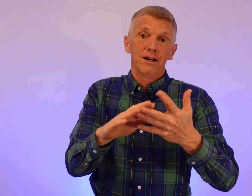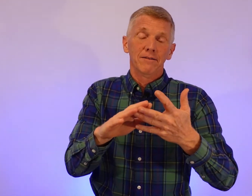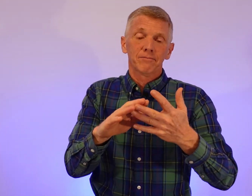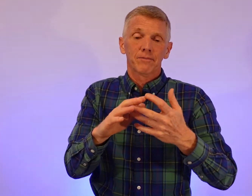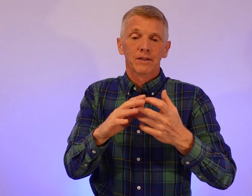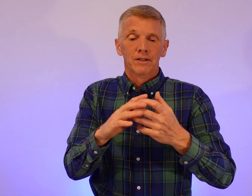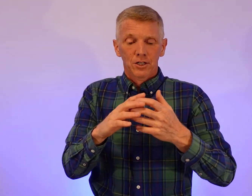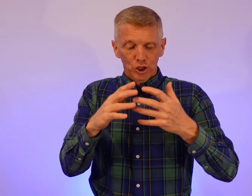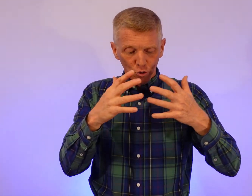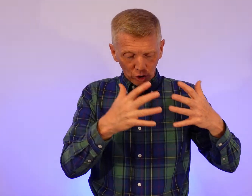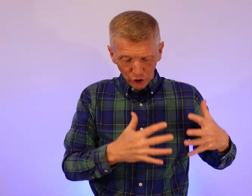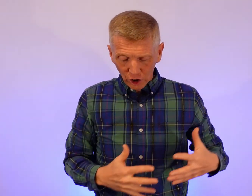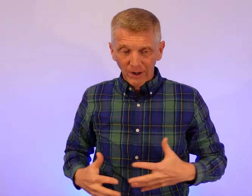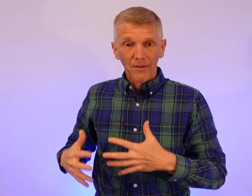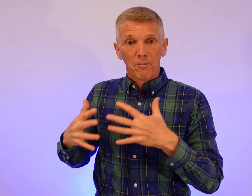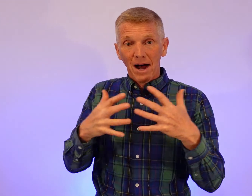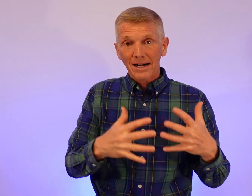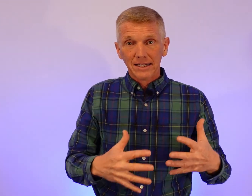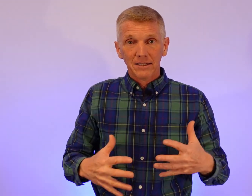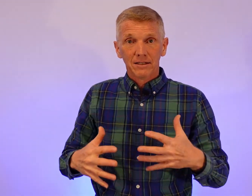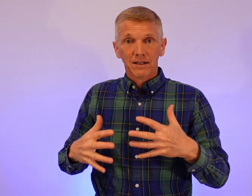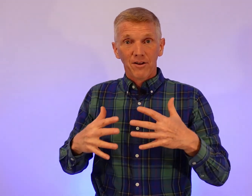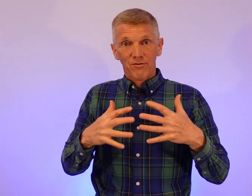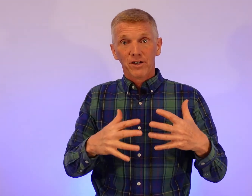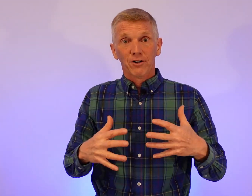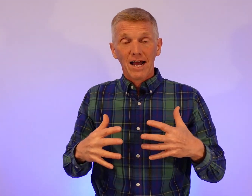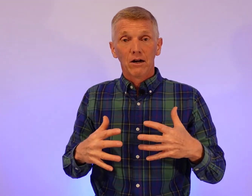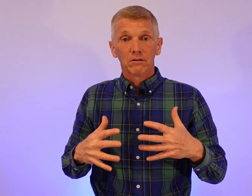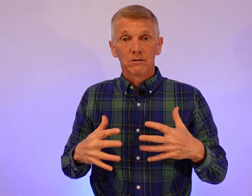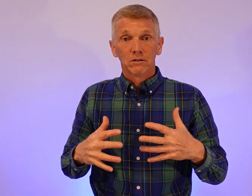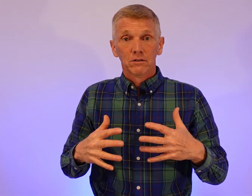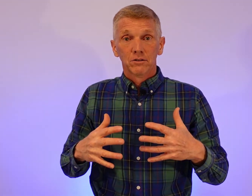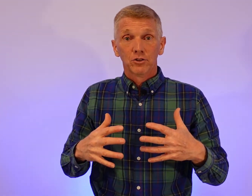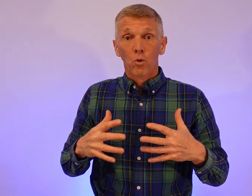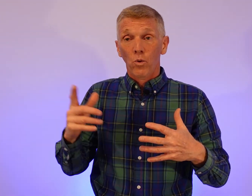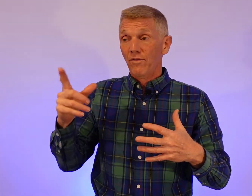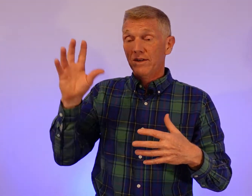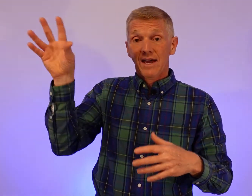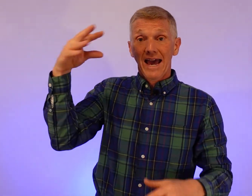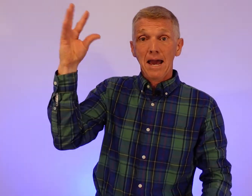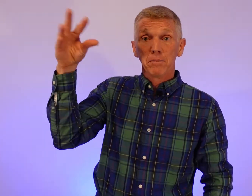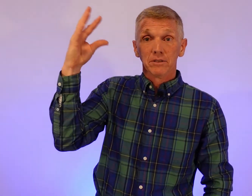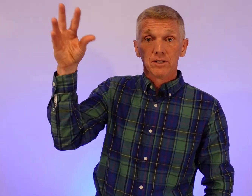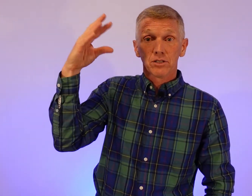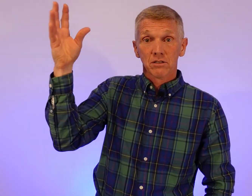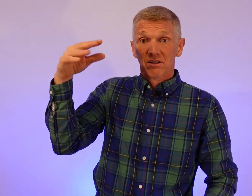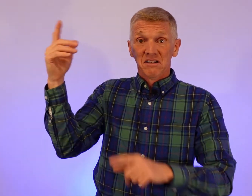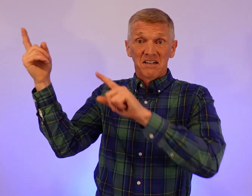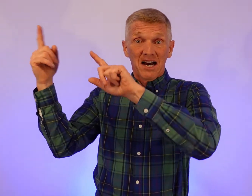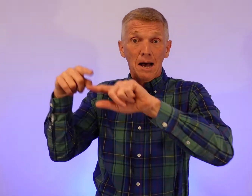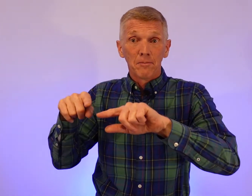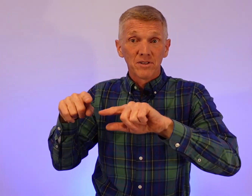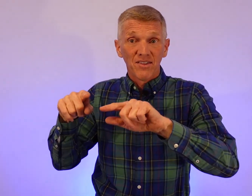right? You can look around the body and figure it out. So when the ambulance comes, they